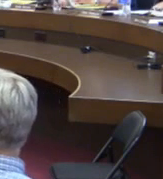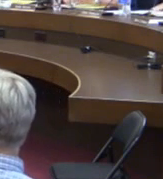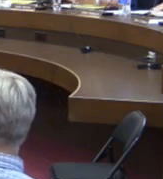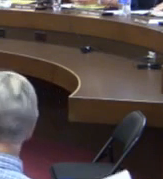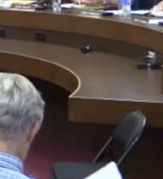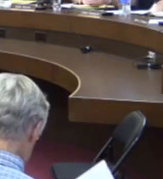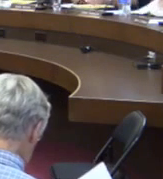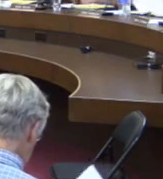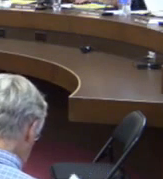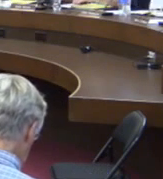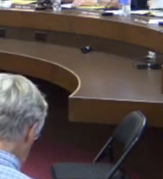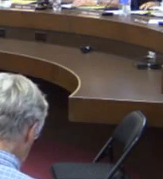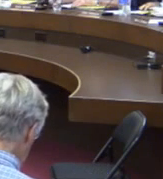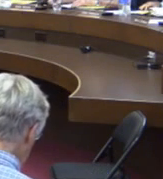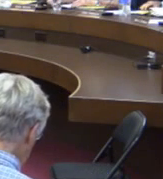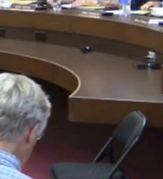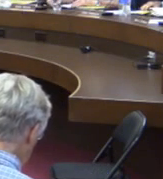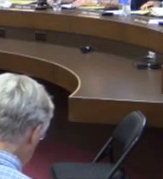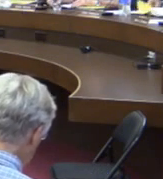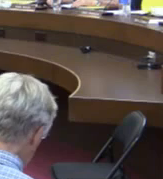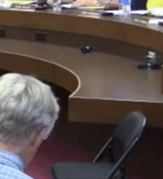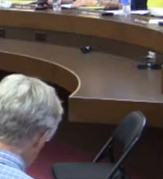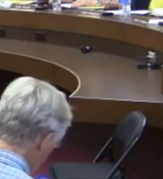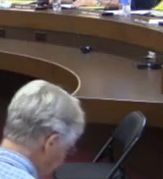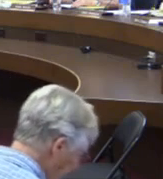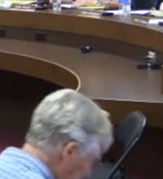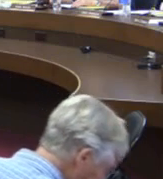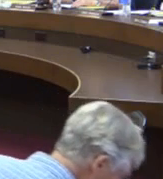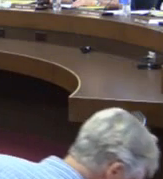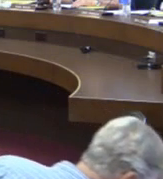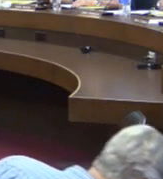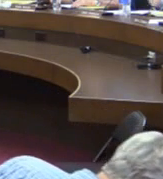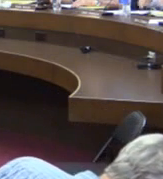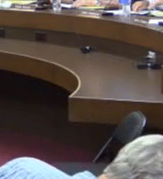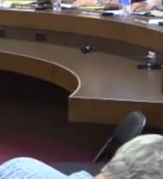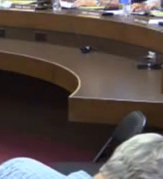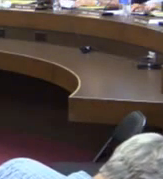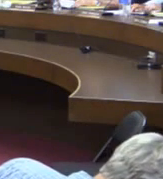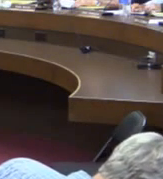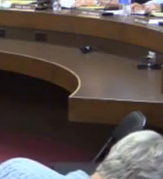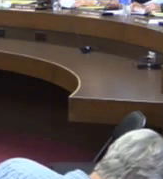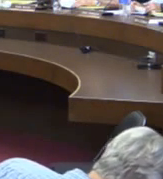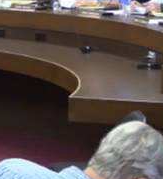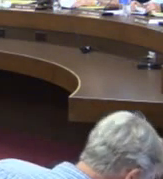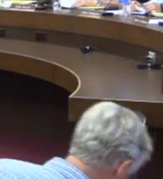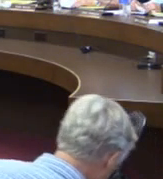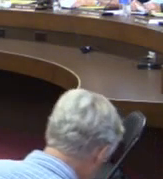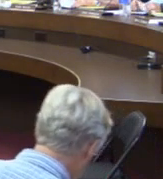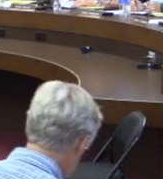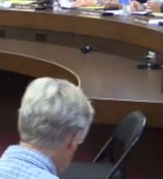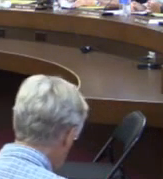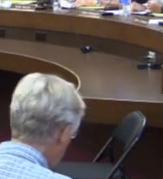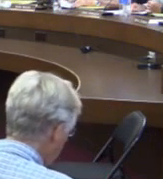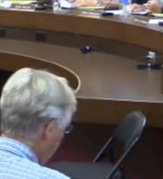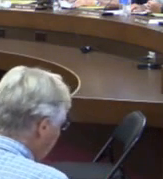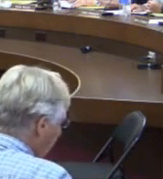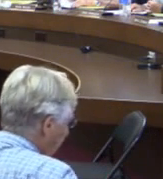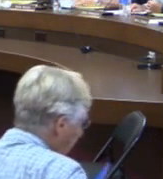Nunes. Aye. All right, another resolution, education protection account requirements